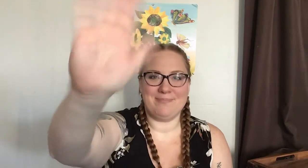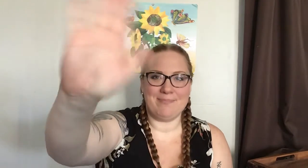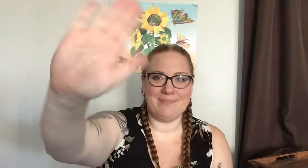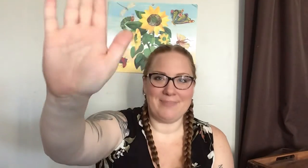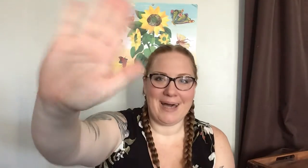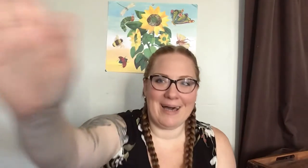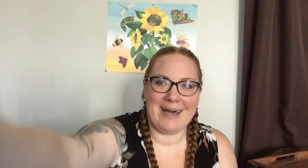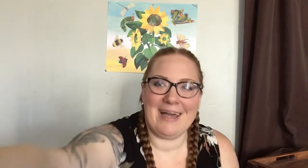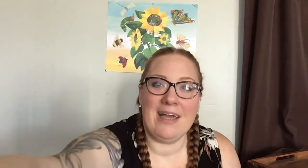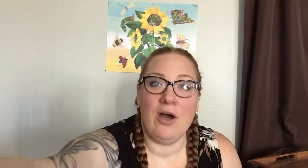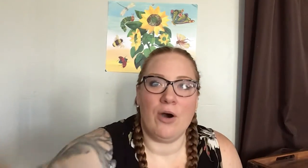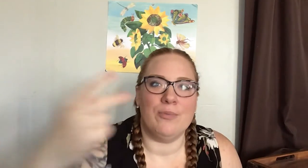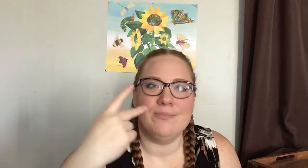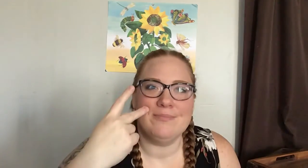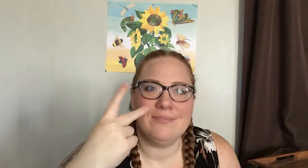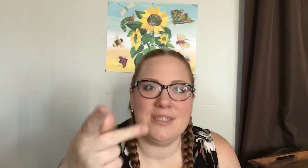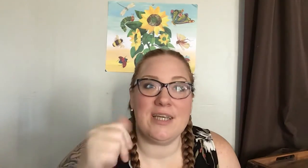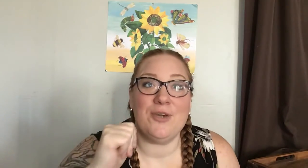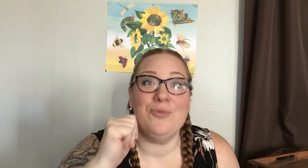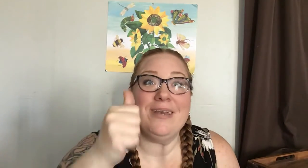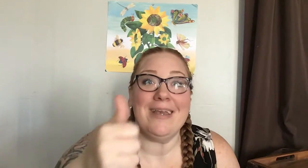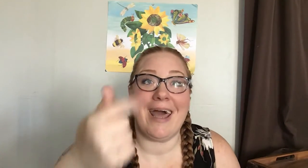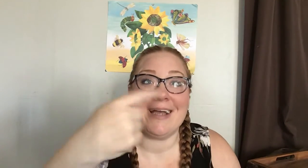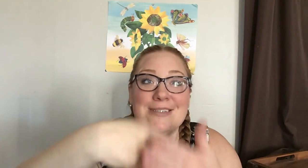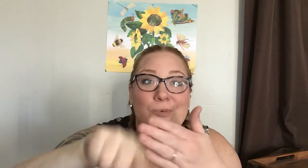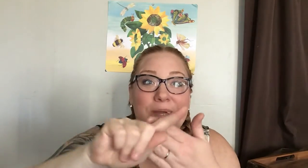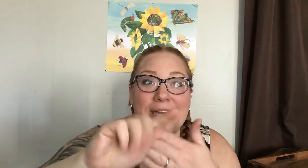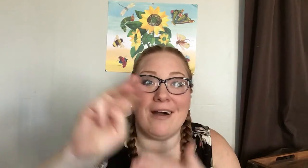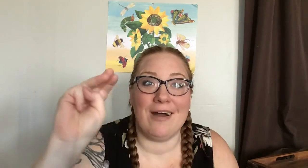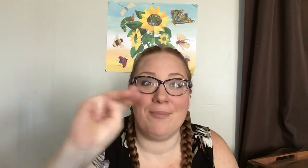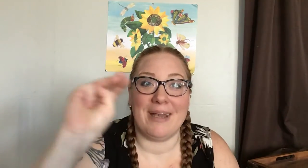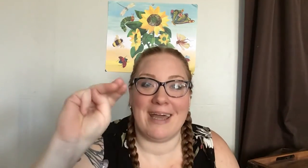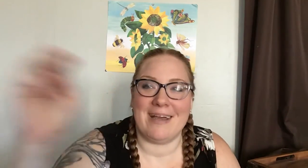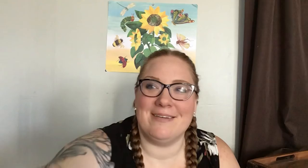Bye. Oh, see you next week on Monday.